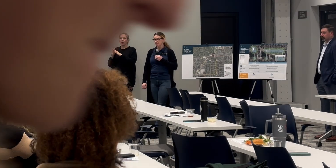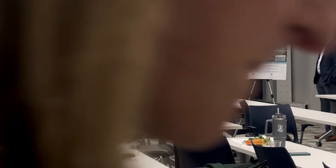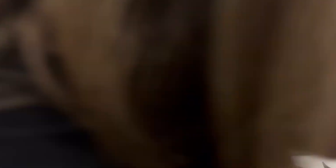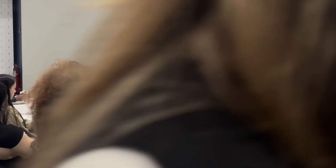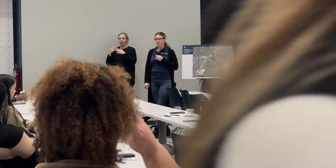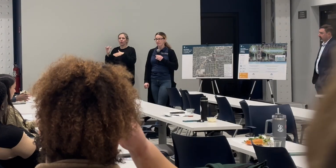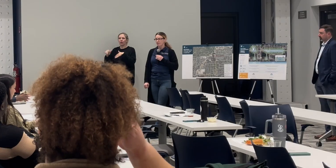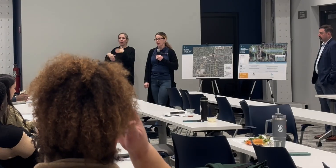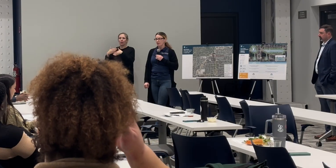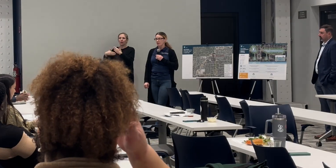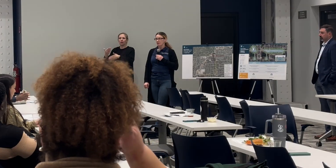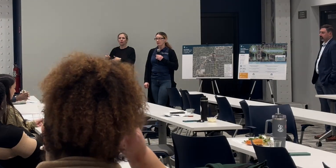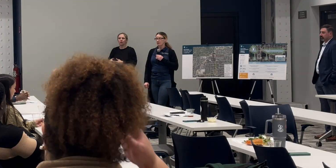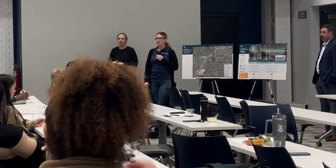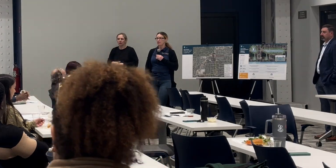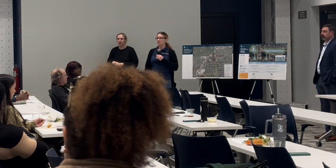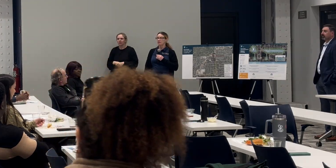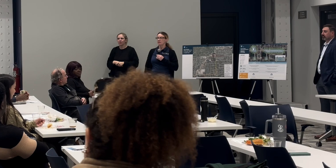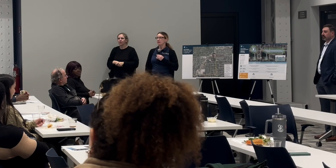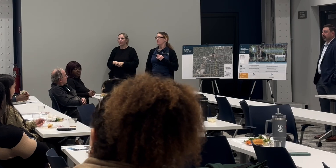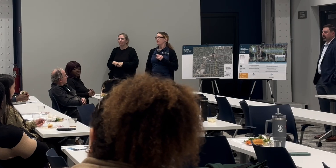processes.